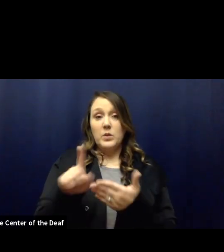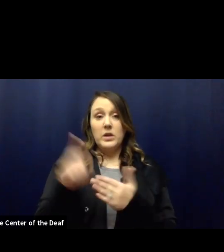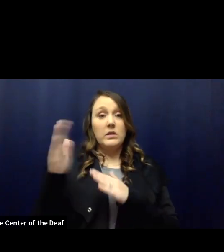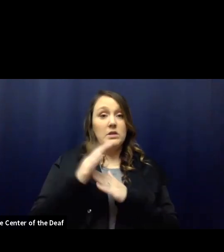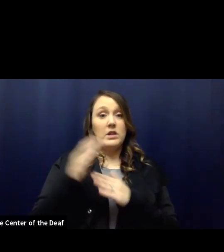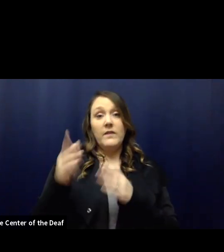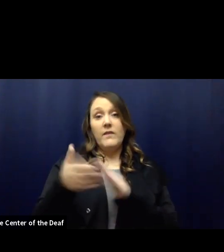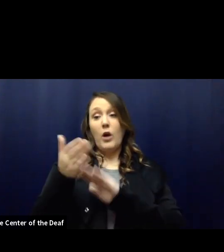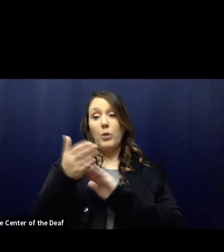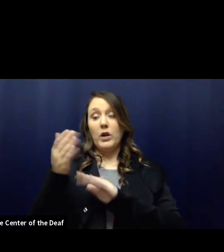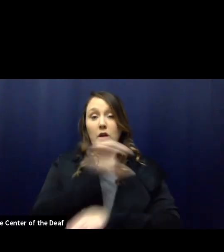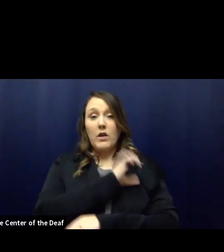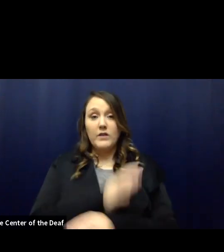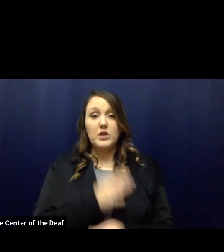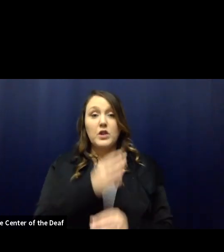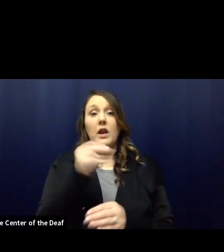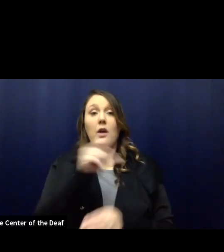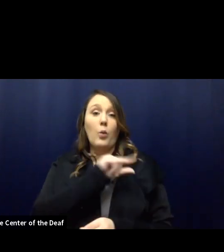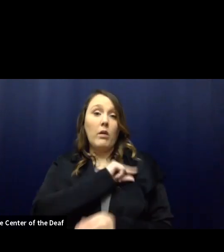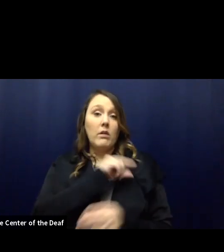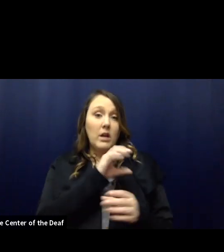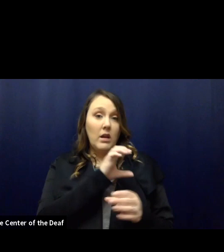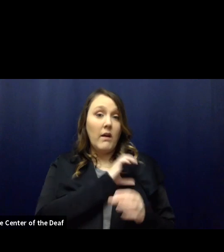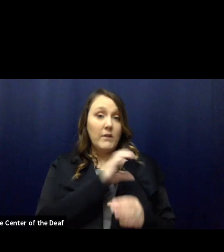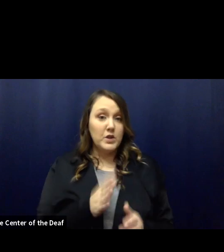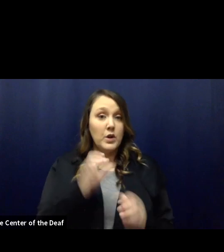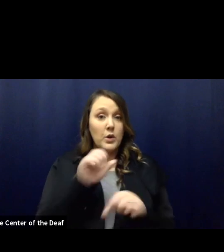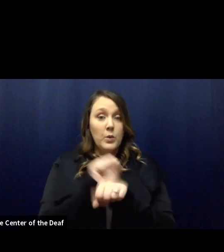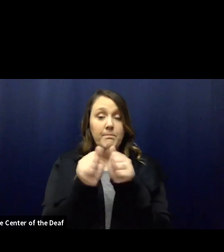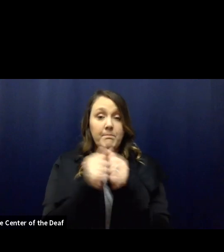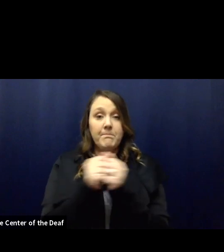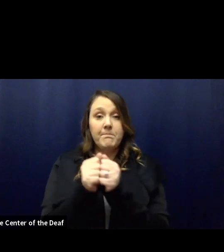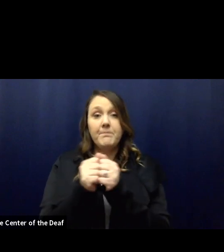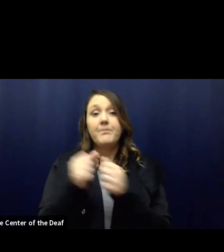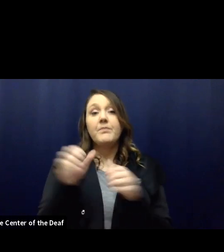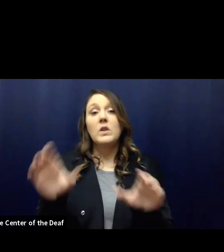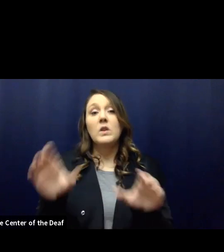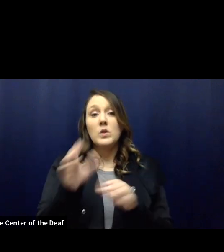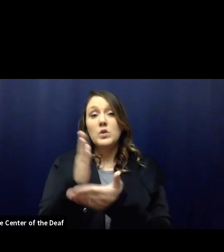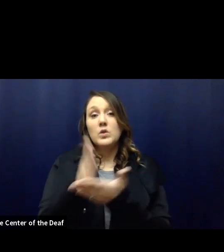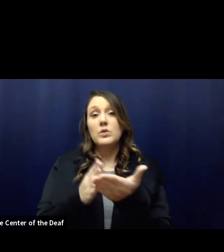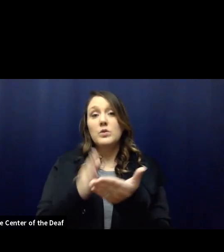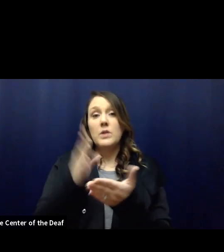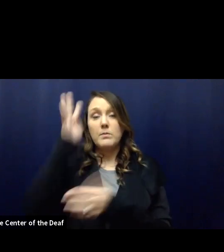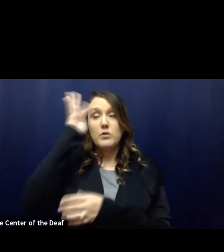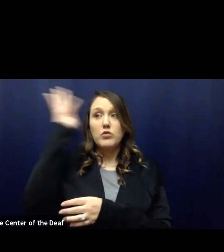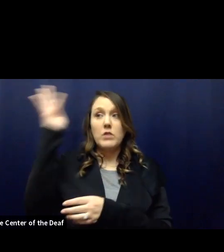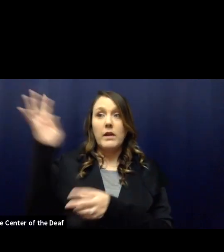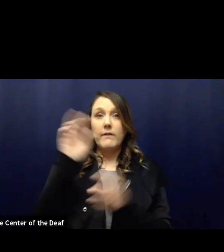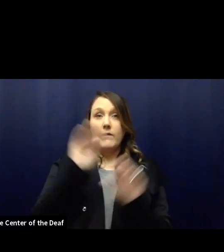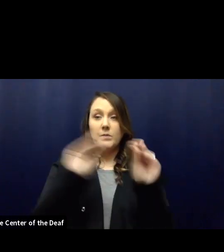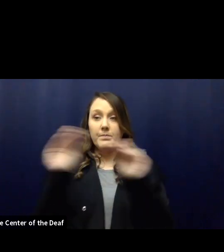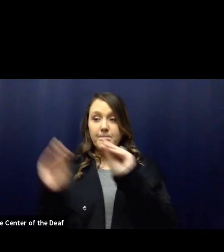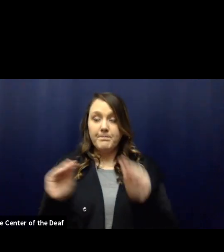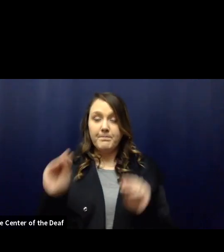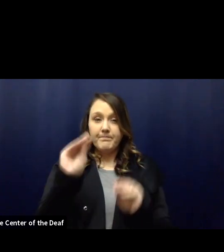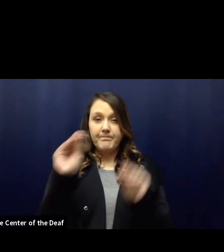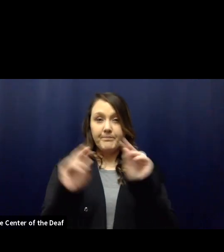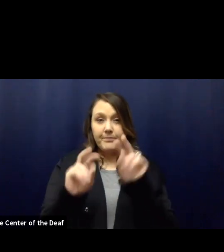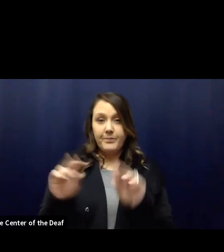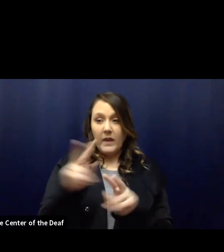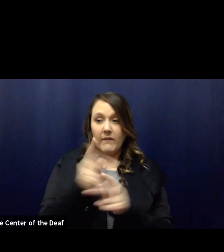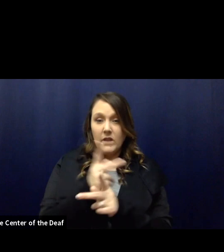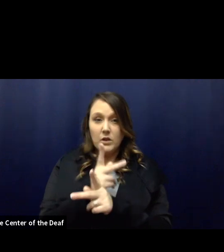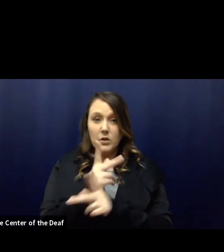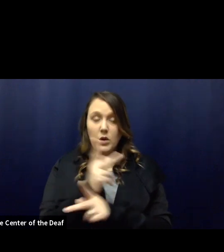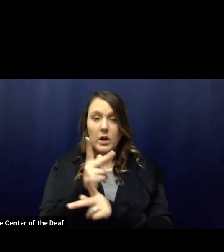Chief Quality Officer have been working very, very closely together to create, to do some creative reshuffling of deck chairs, if you will,